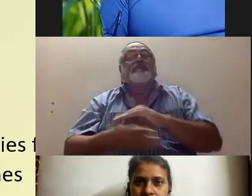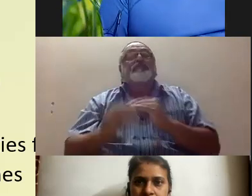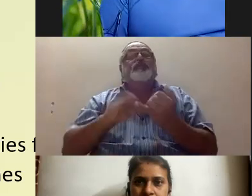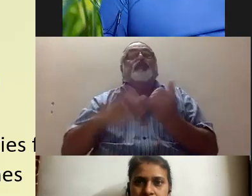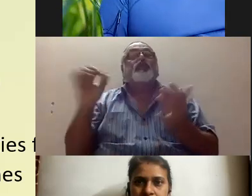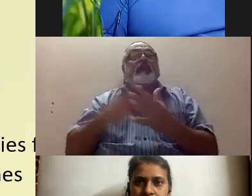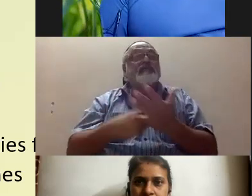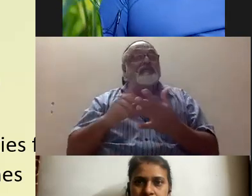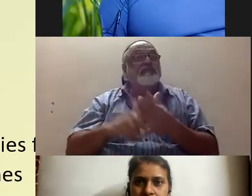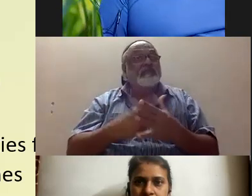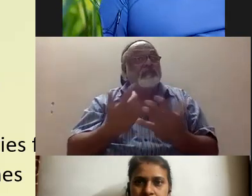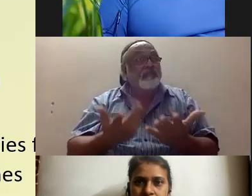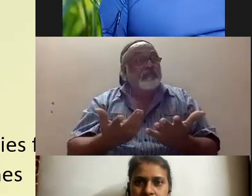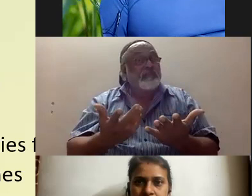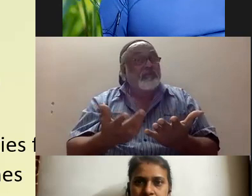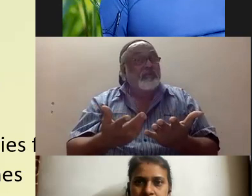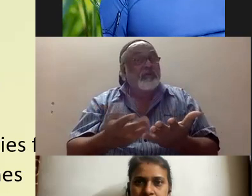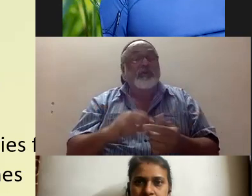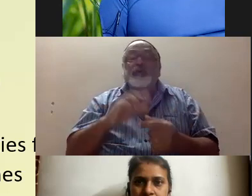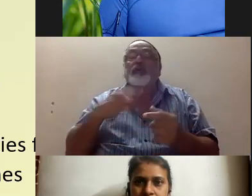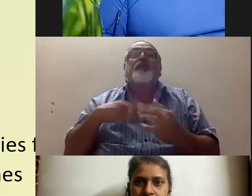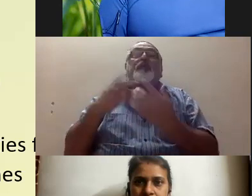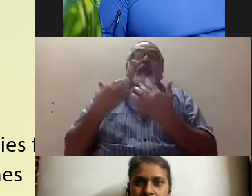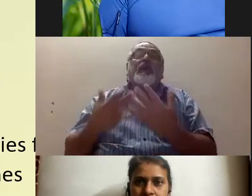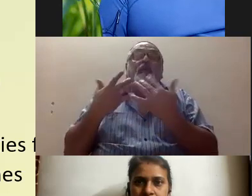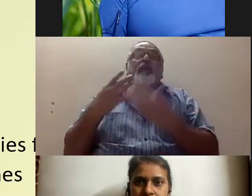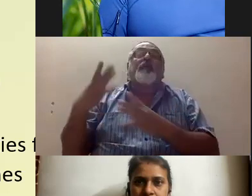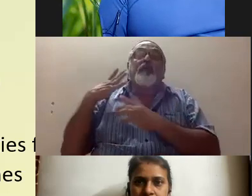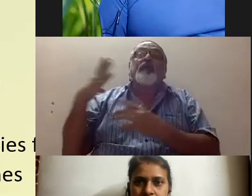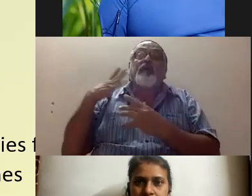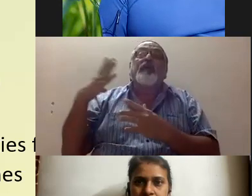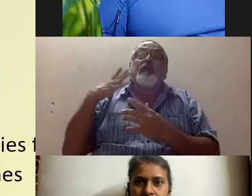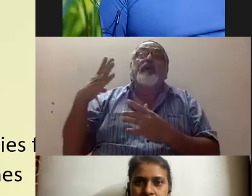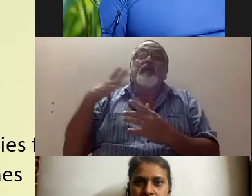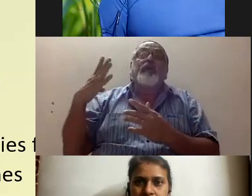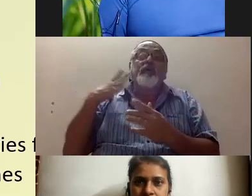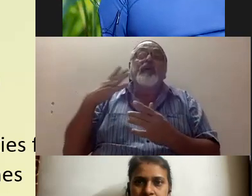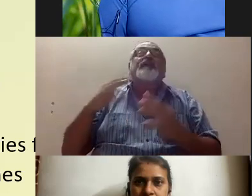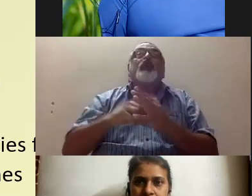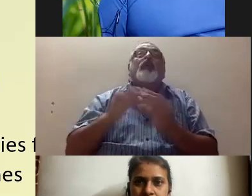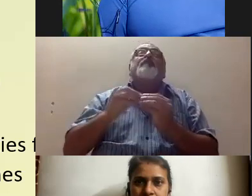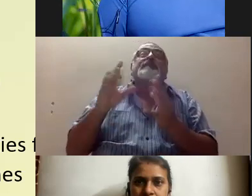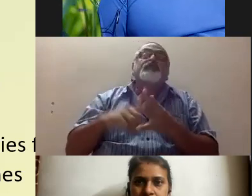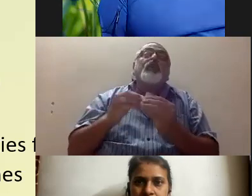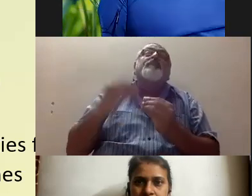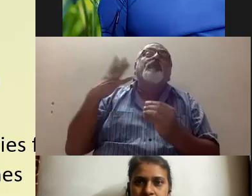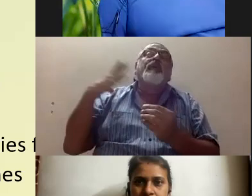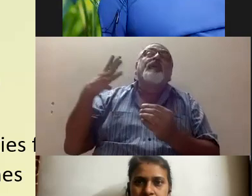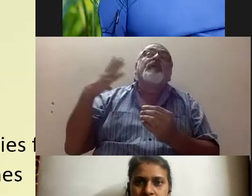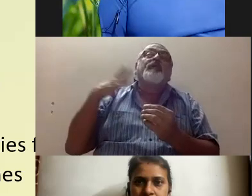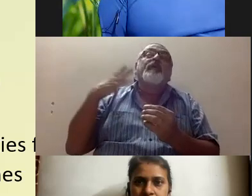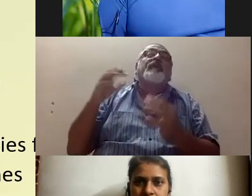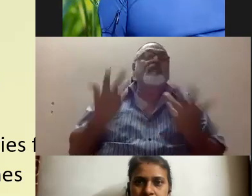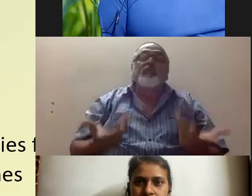they don't have to wait on and on for job fair. There is an alternate livelihood opportunity for you. Swarojgar bura nahi